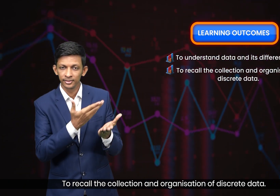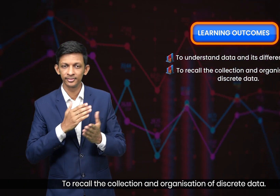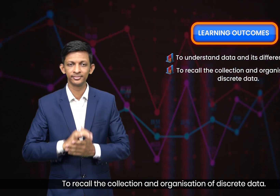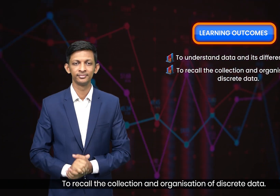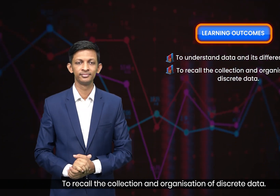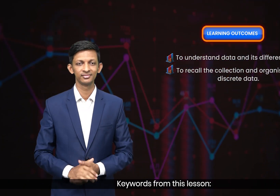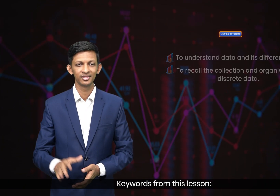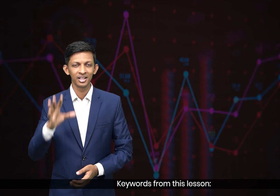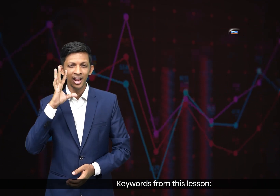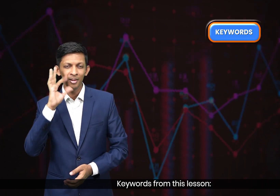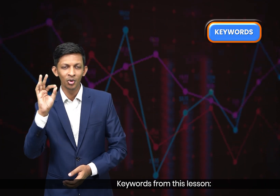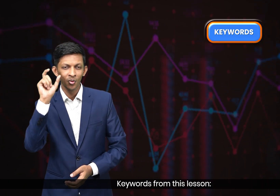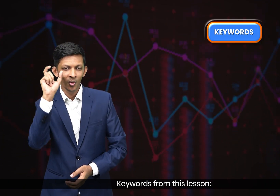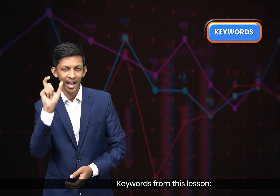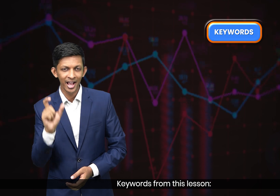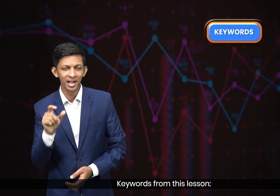data. Keywords from this lesson: